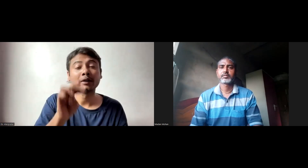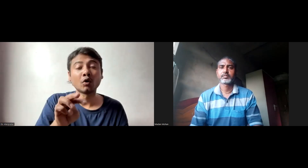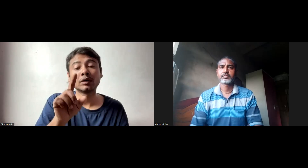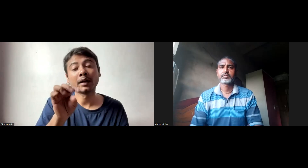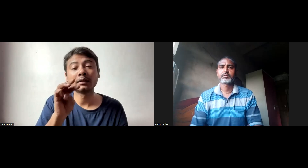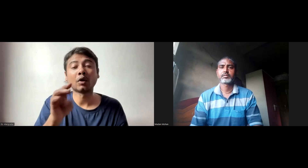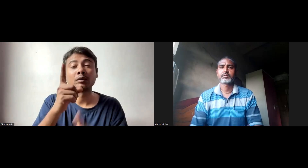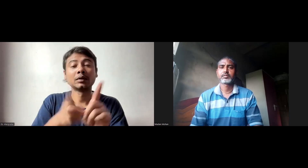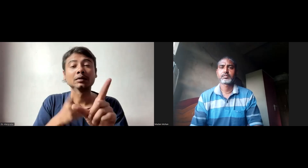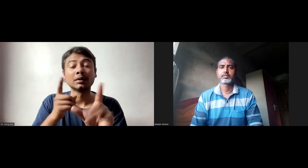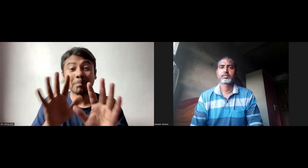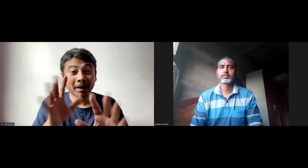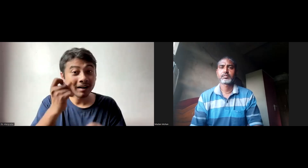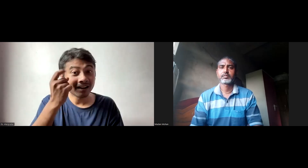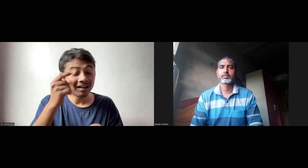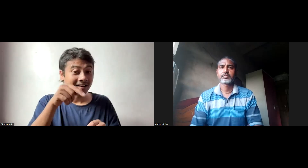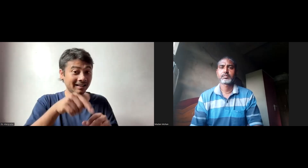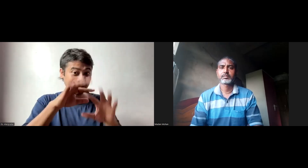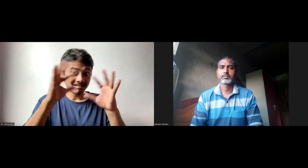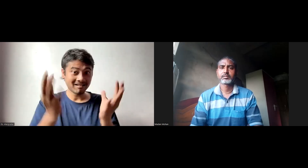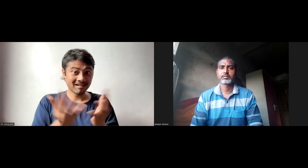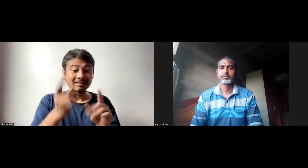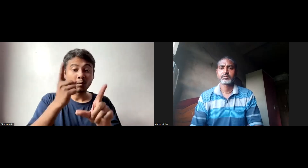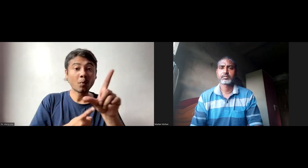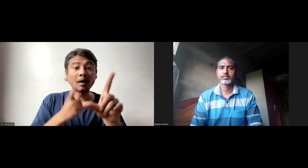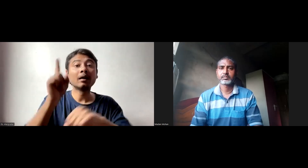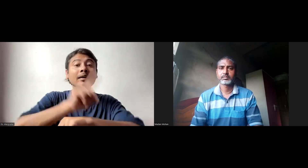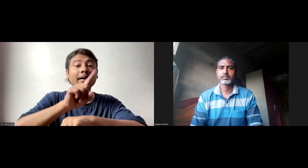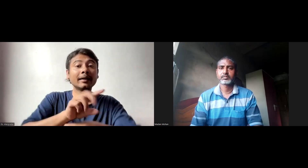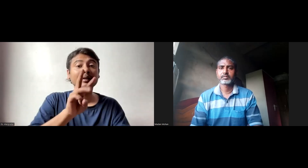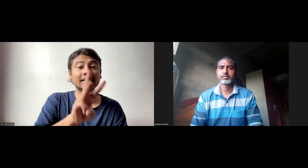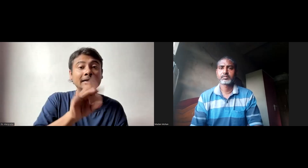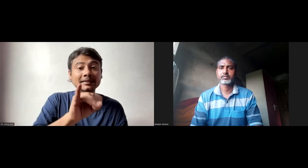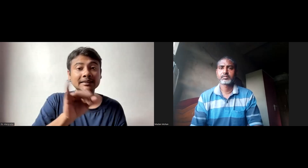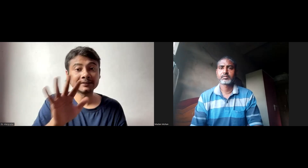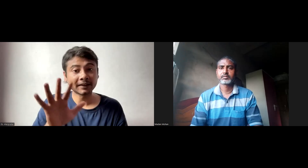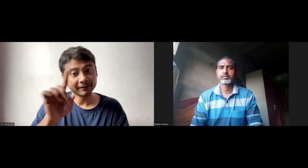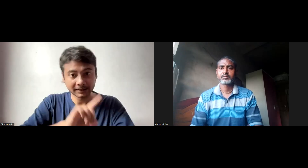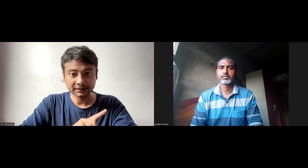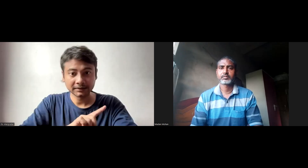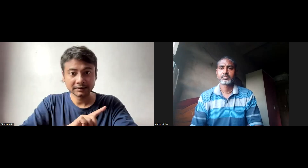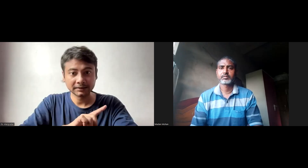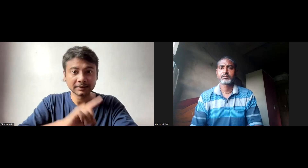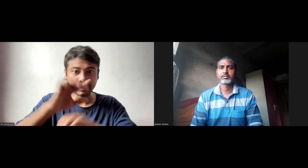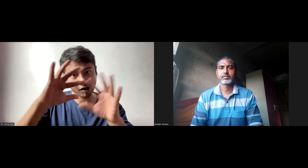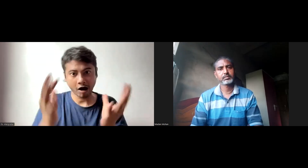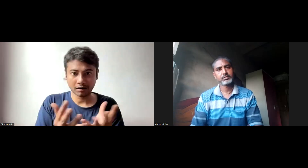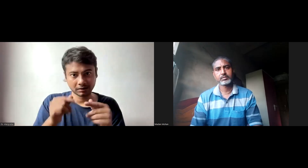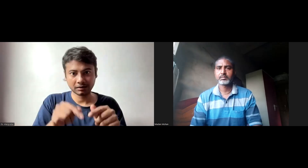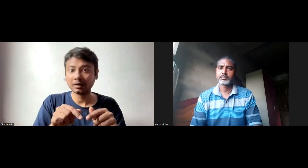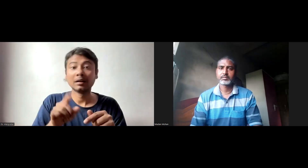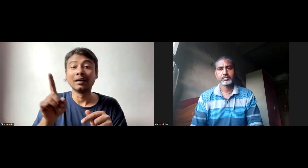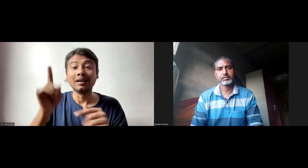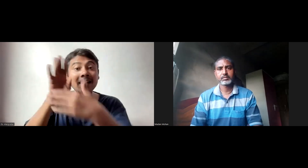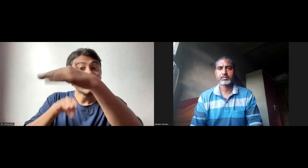and calculation of heaven is different. So what our calculations are different